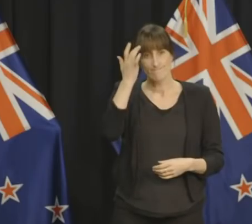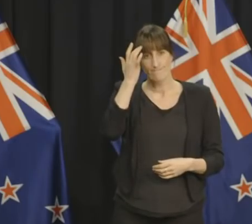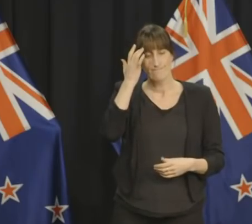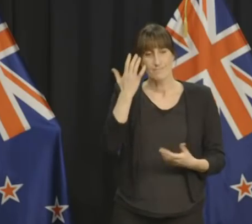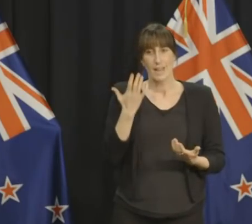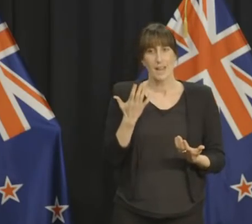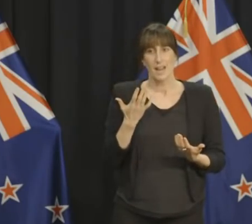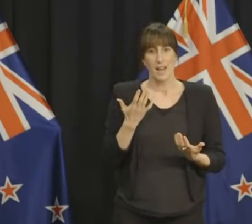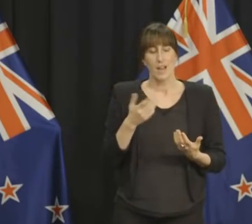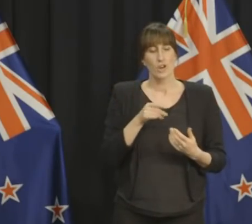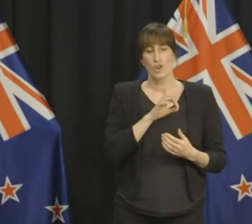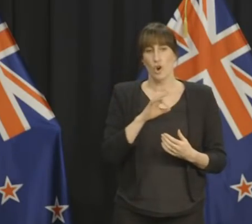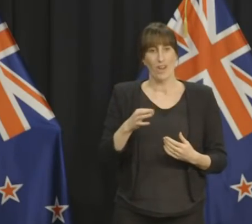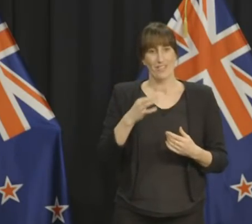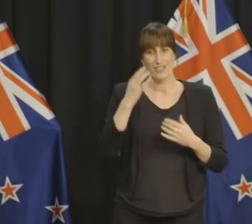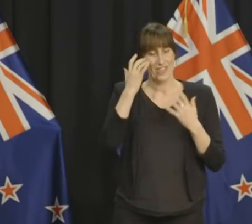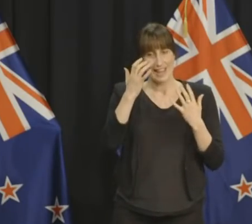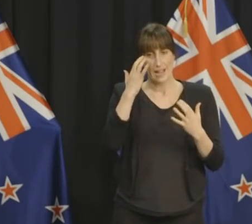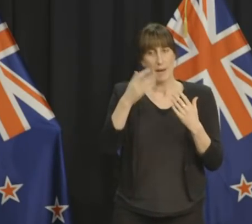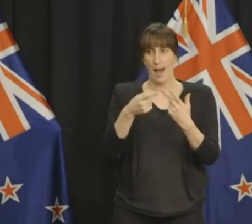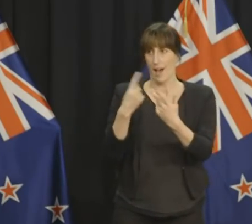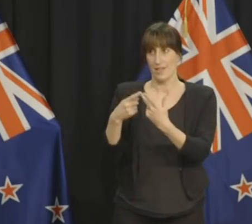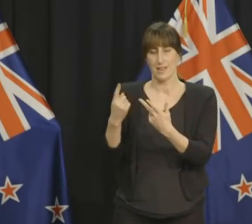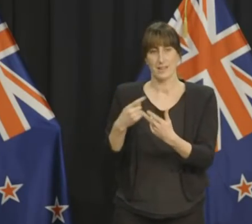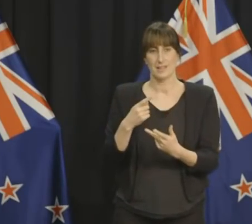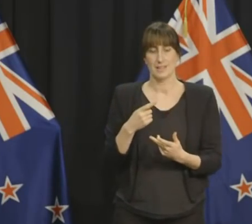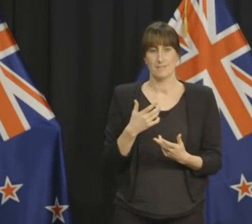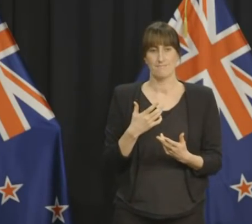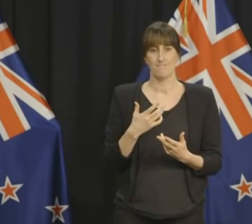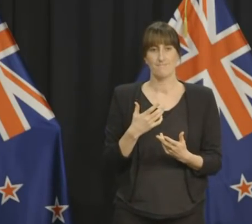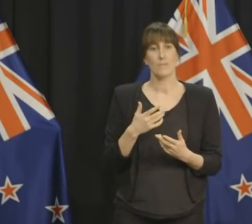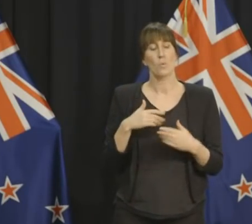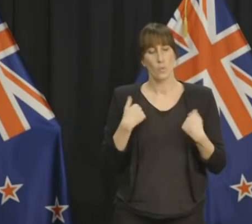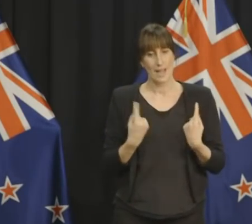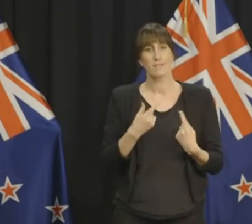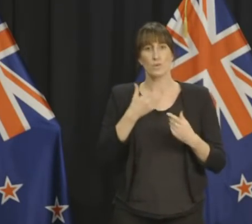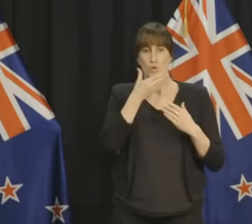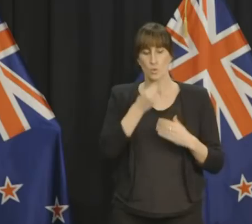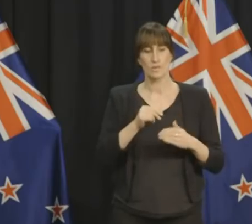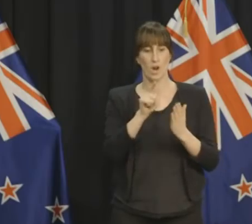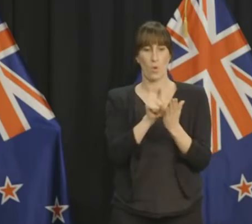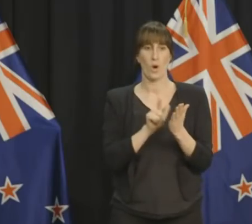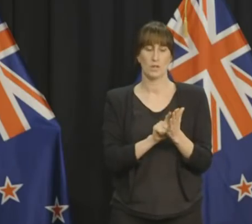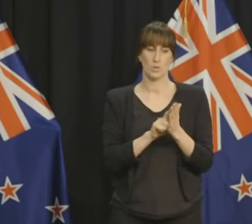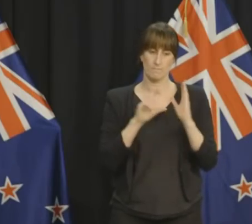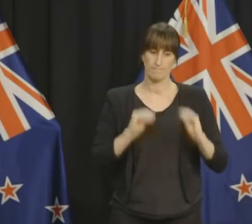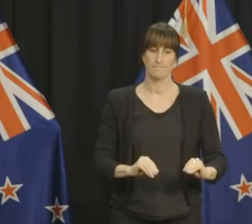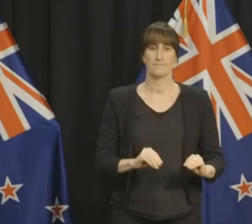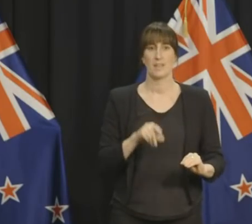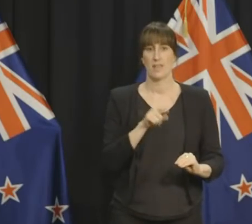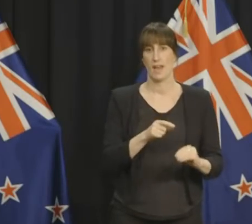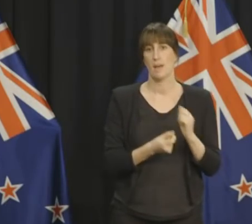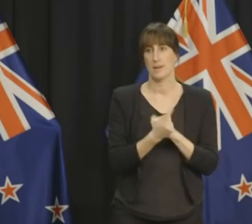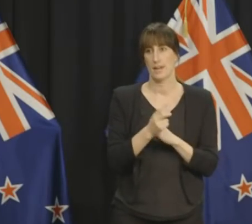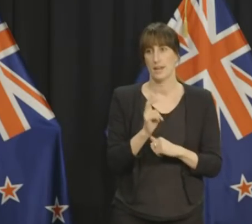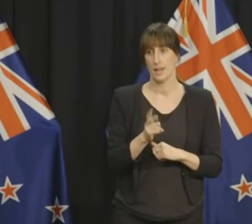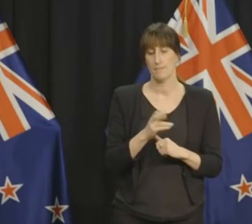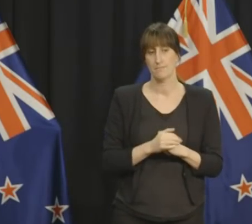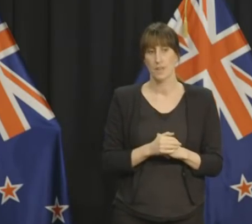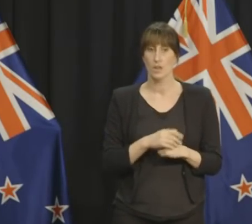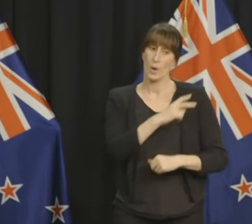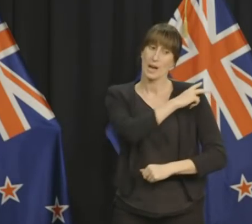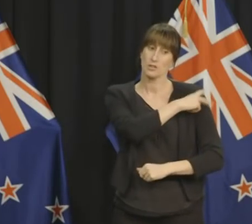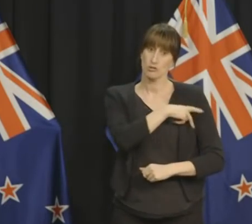the full weight of the law to stop. Nevertheless, we are now immediately reviewing security arrangements and